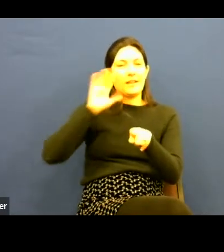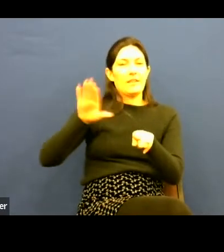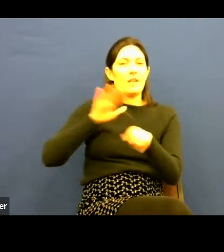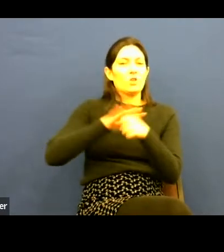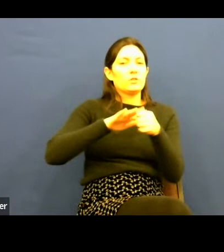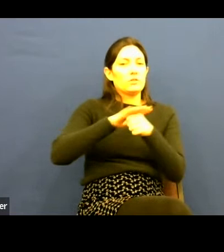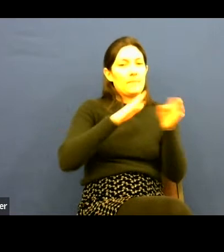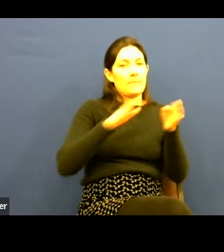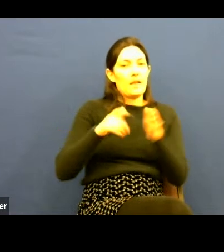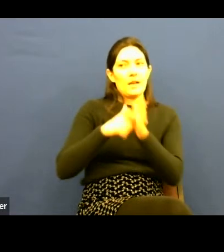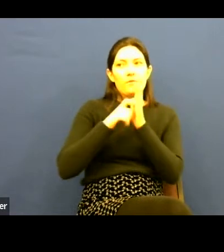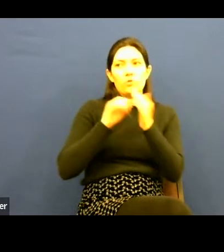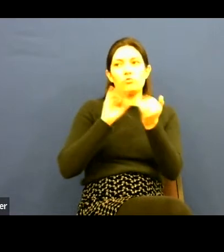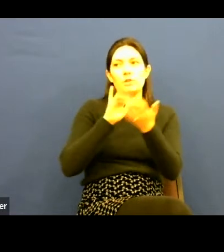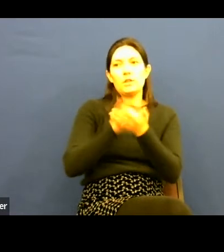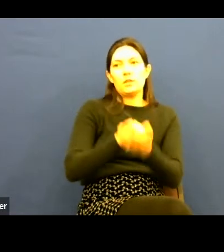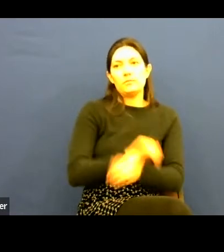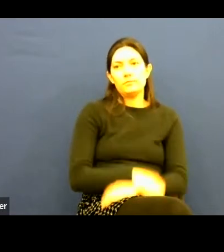issues.